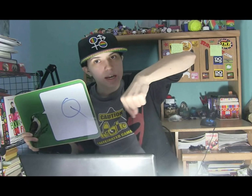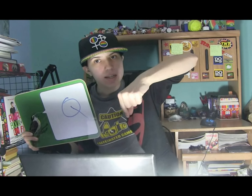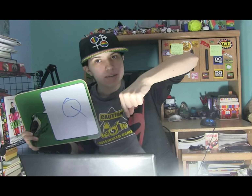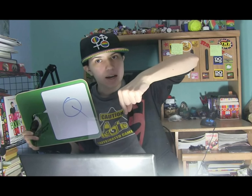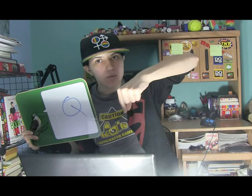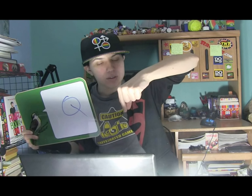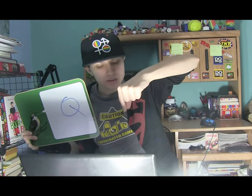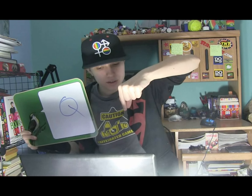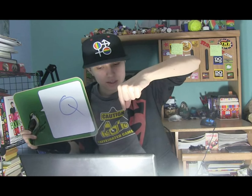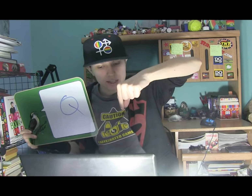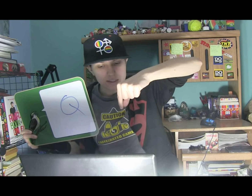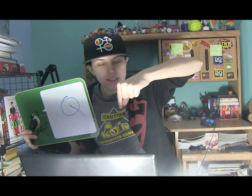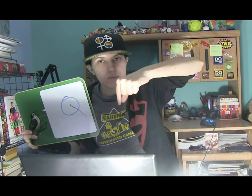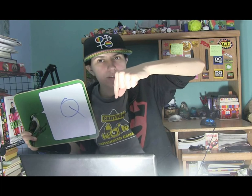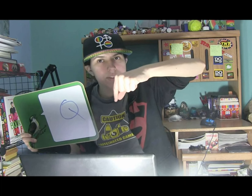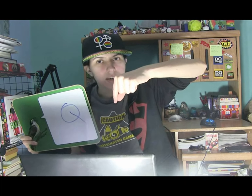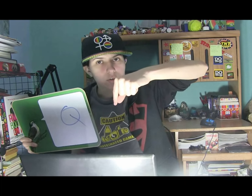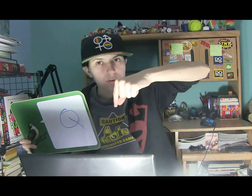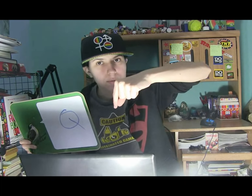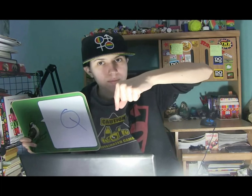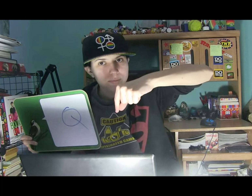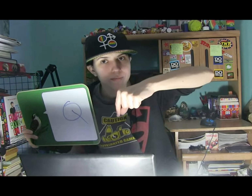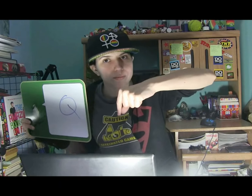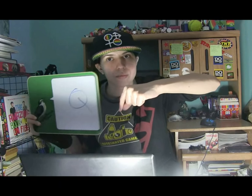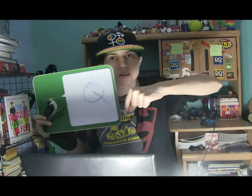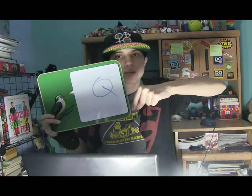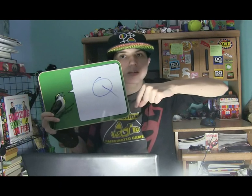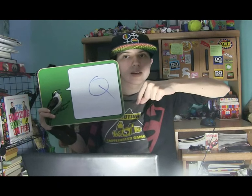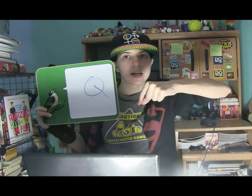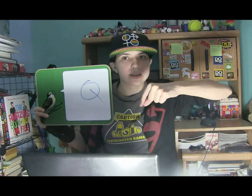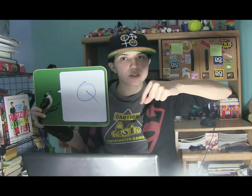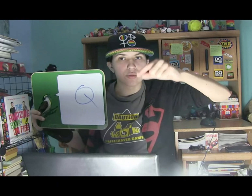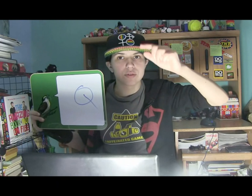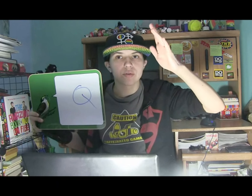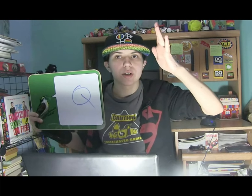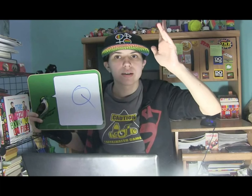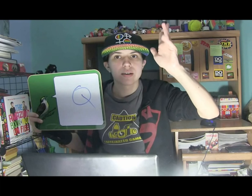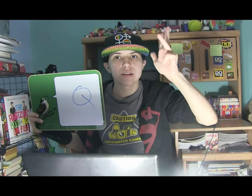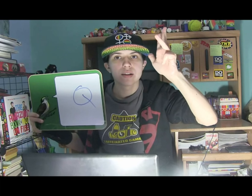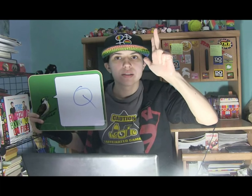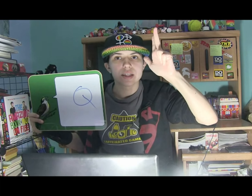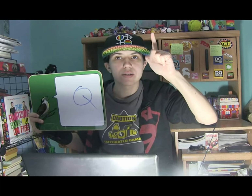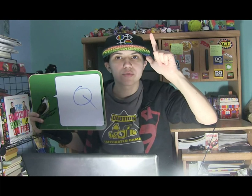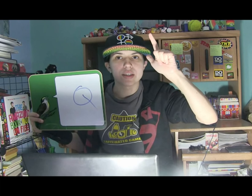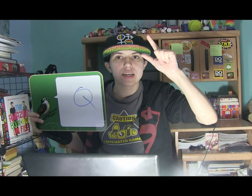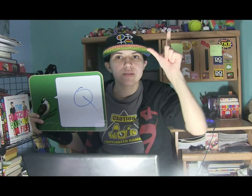it's down. It's at a little bit of an angle. And that's Q. So these three down, these